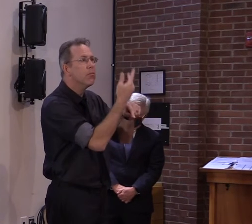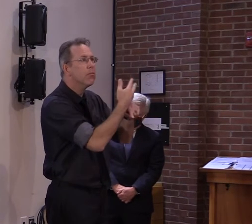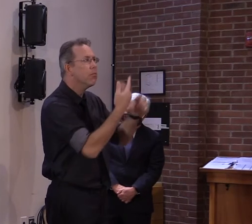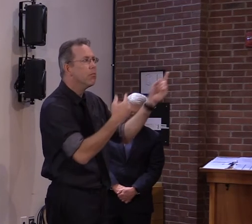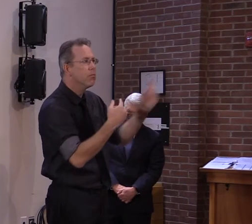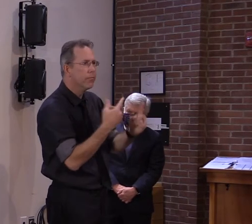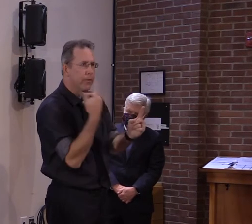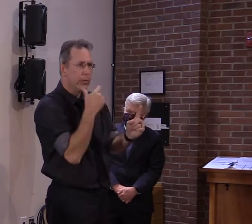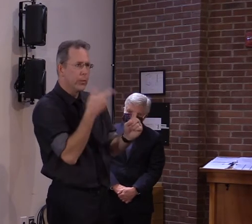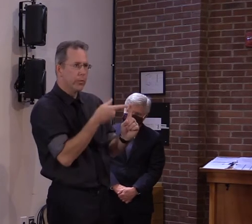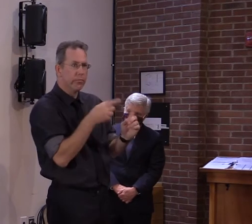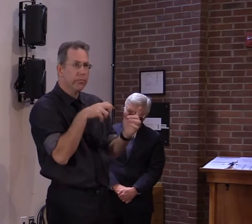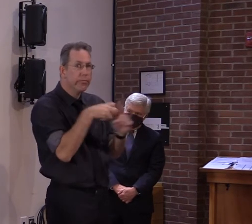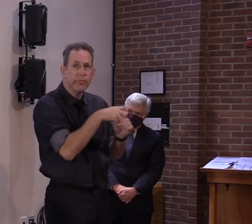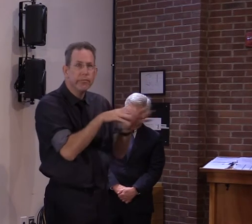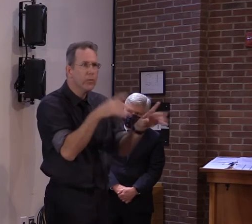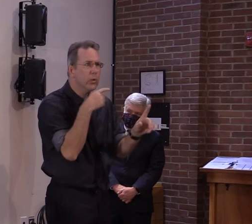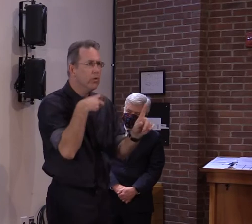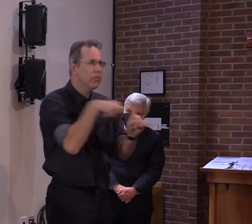Sorry, I